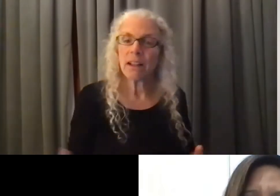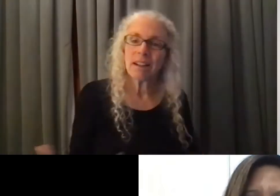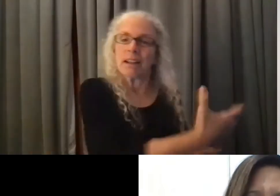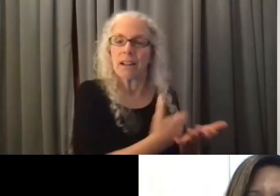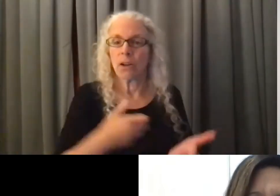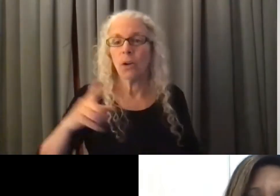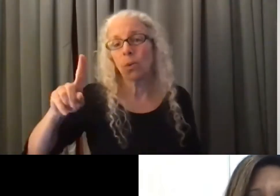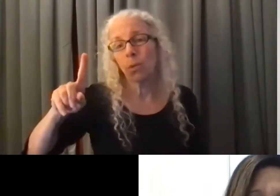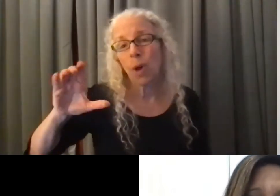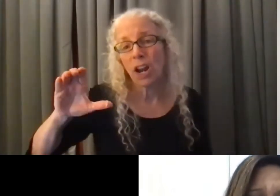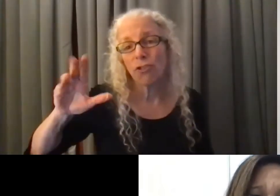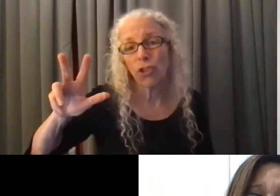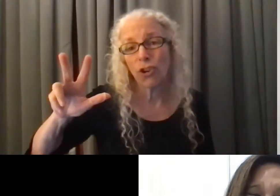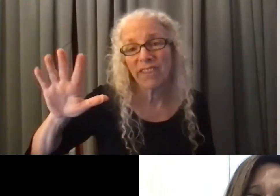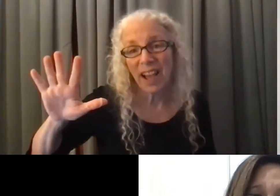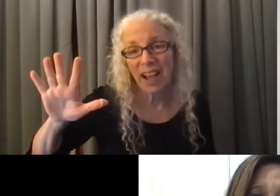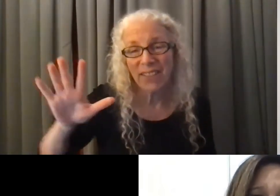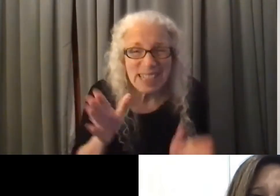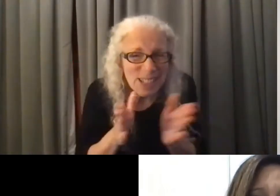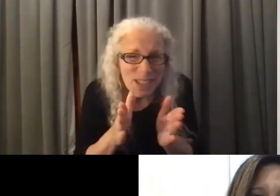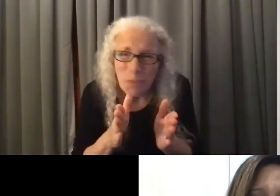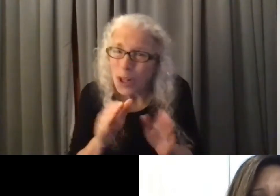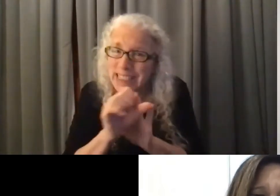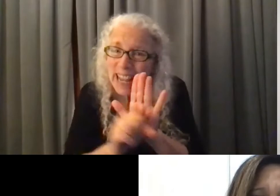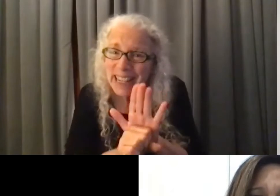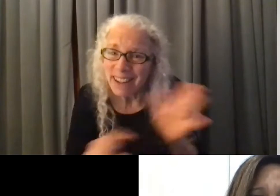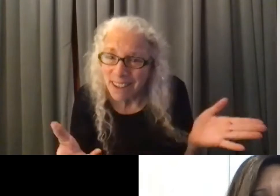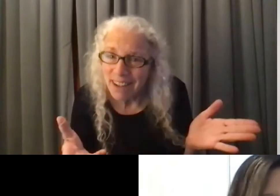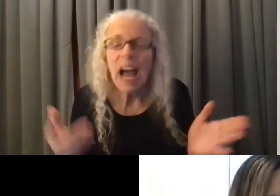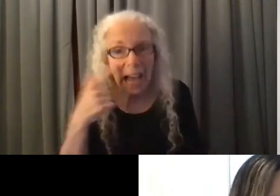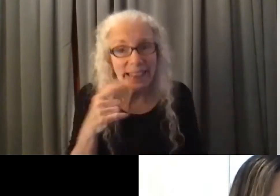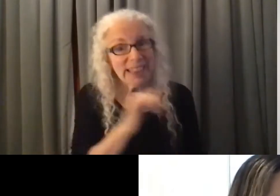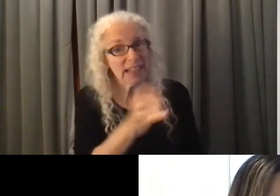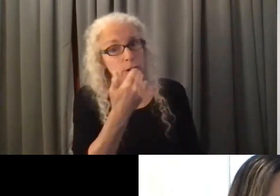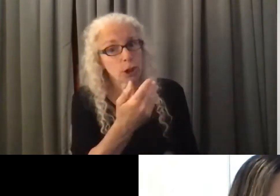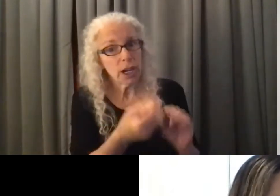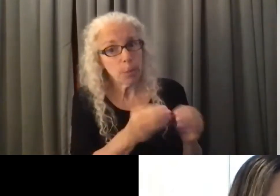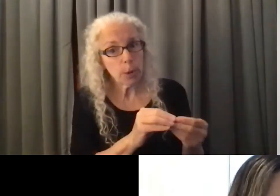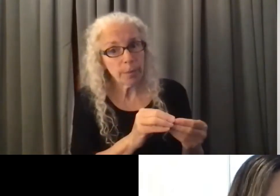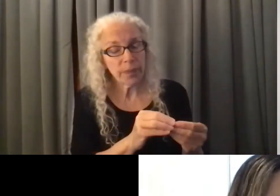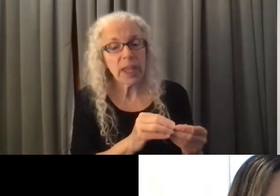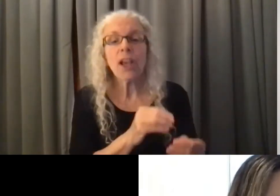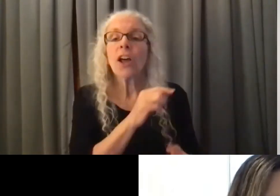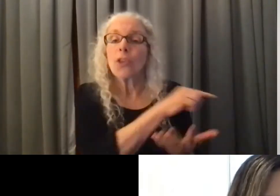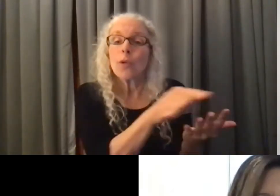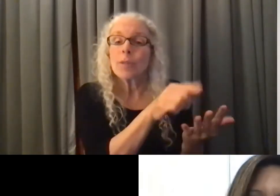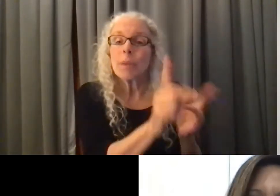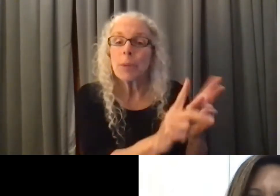135 responses for our small state, which I think is pretty good. Not all of those responses were included in the